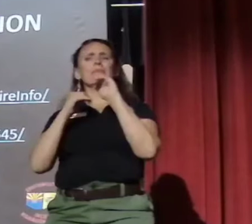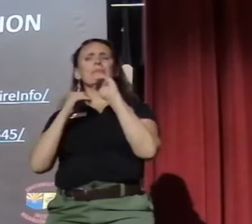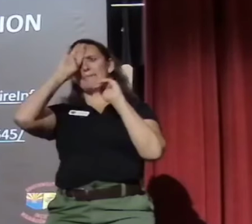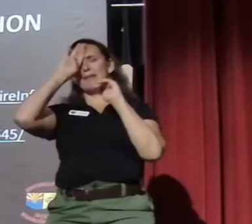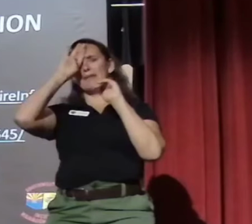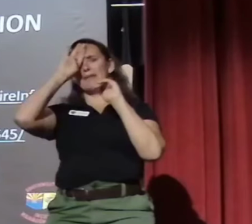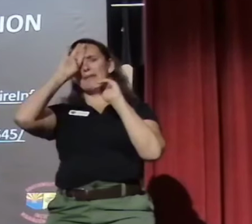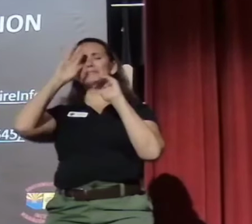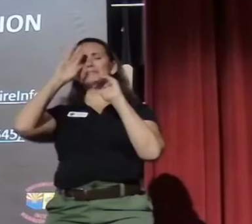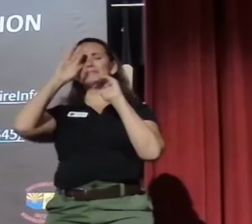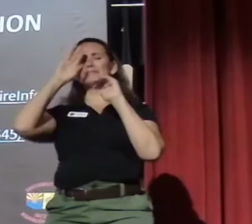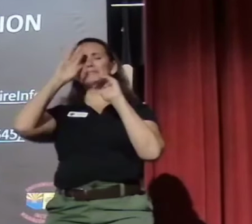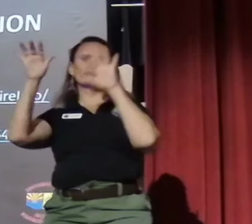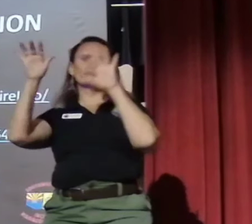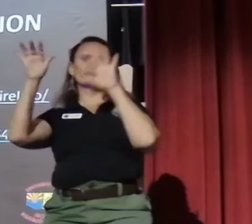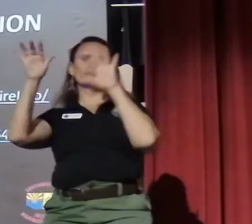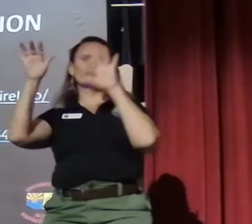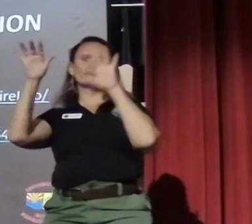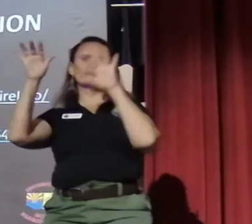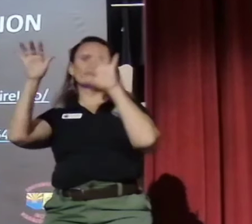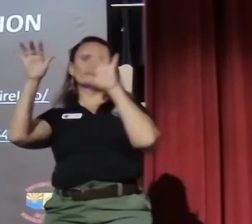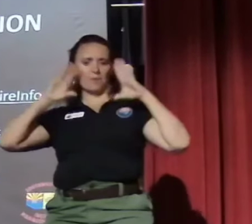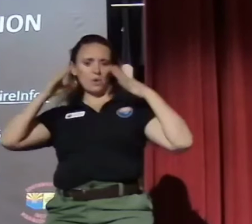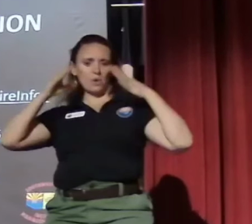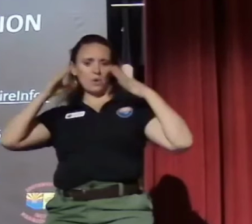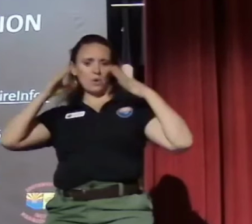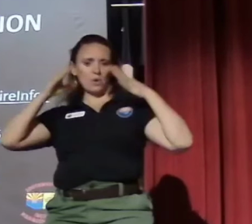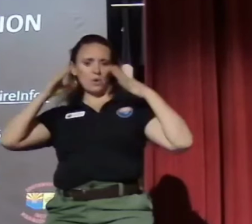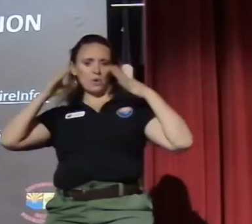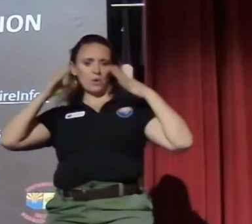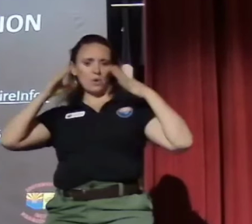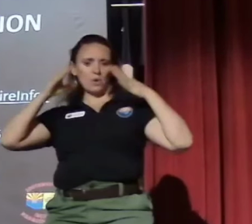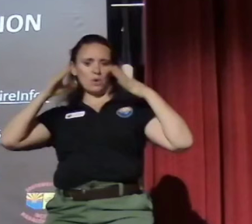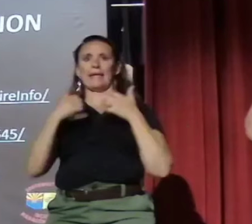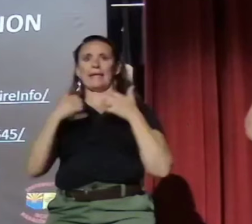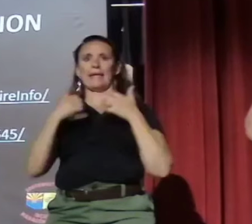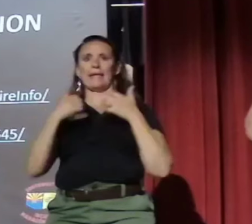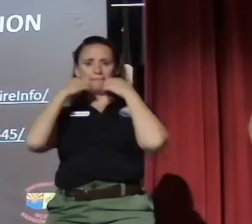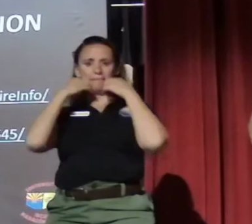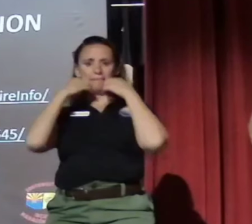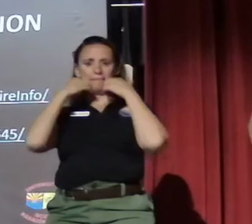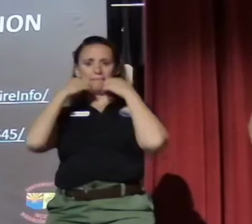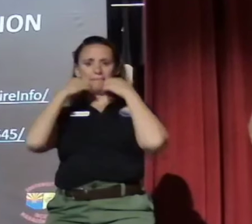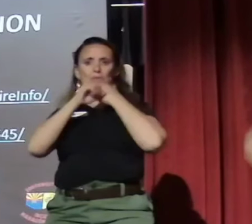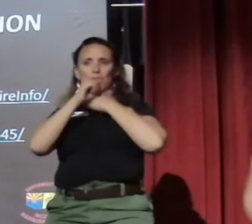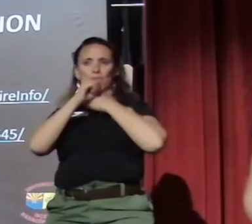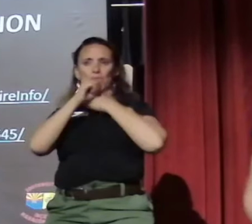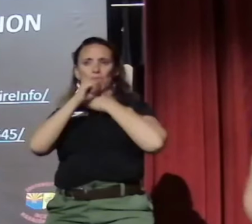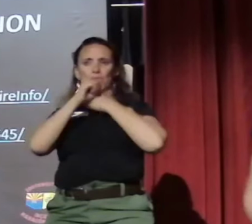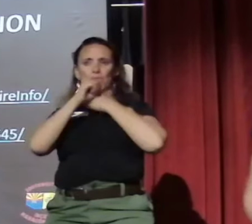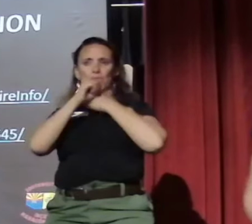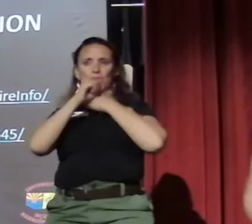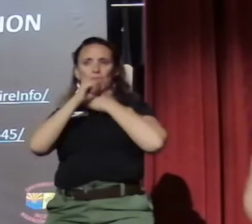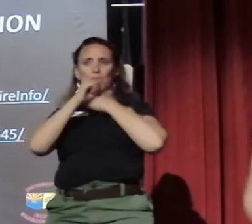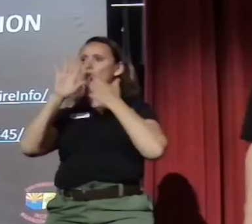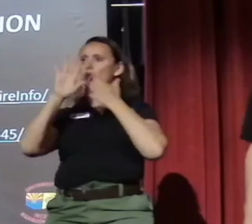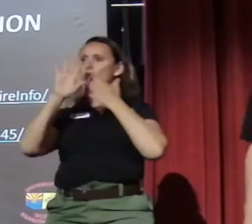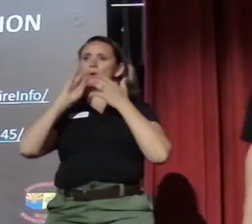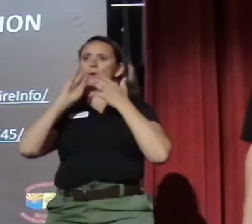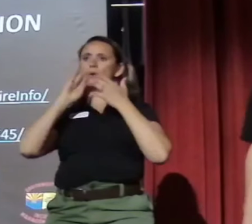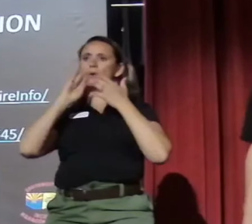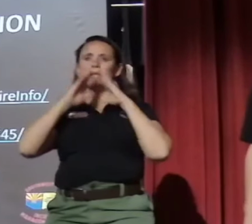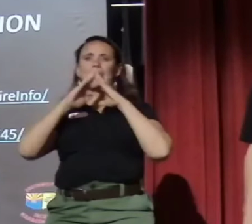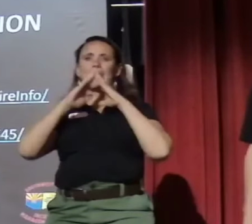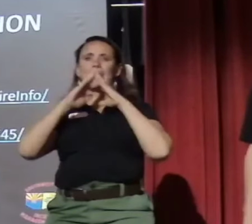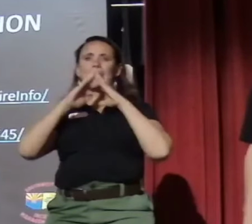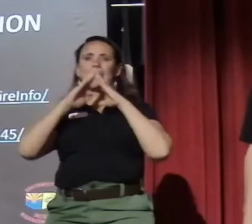our efforts in the areas where we have the values at risk, like your communities. A lot